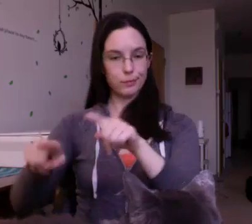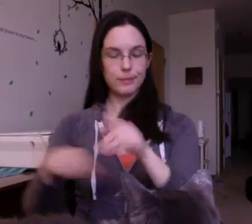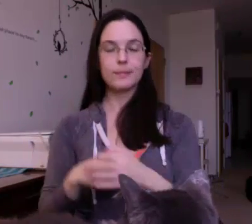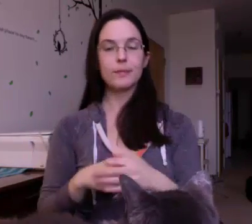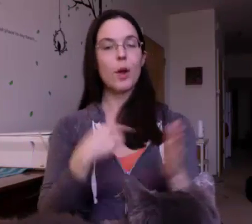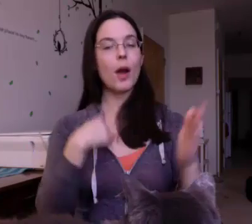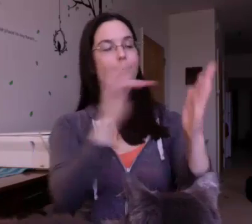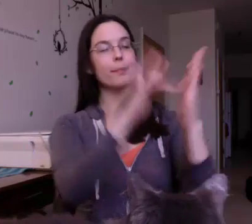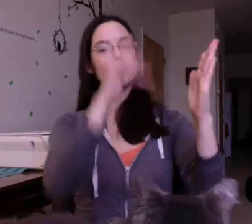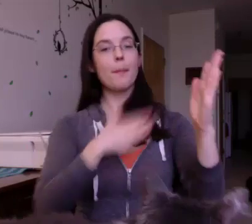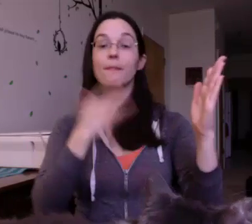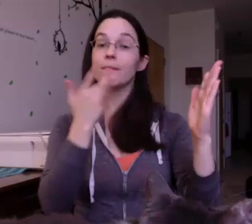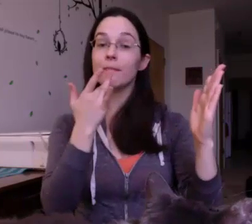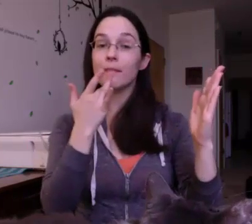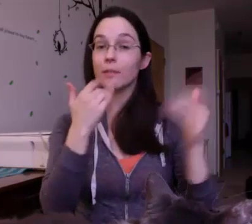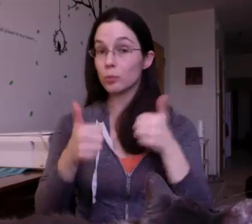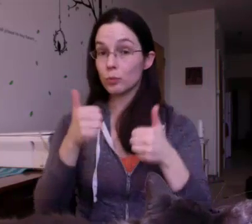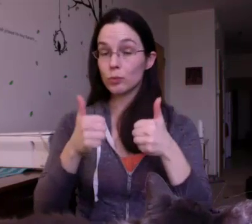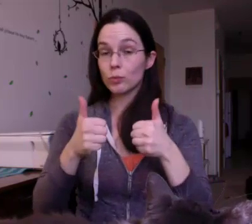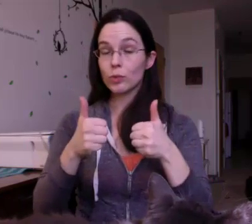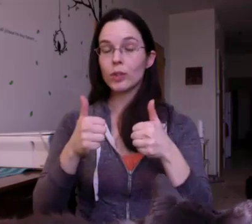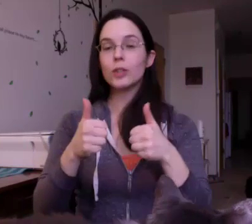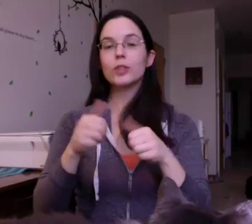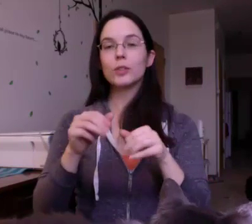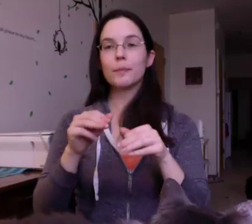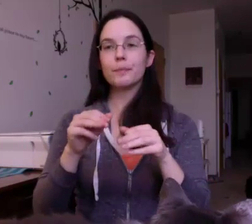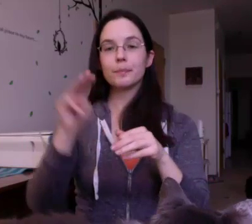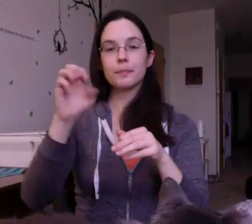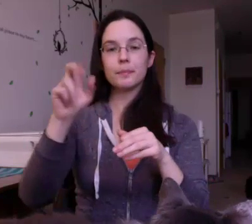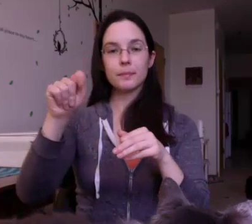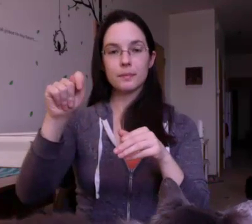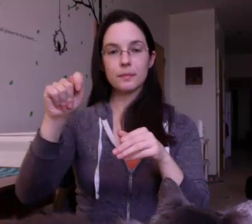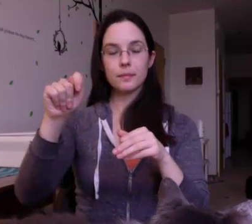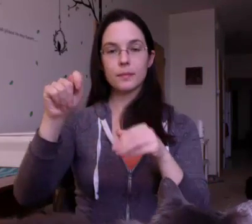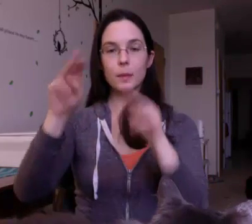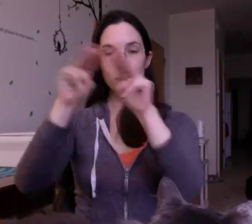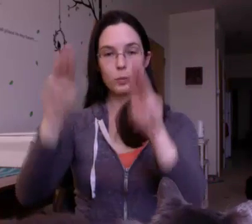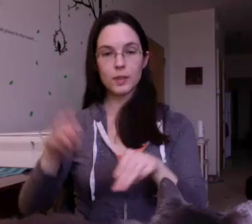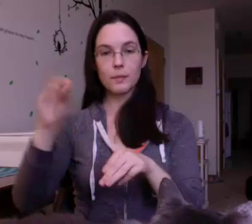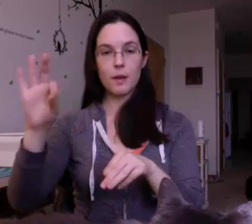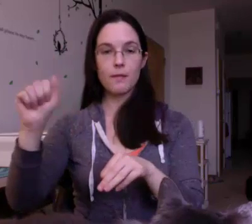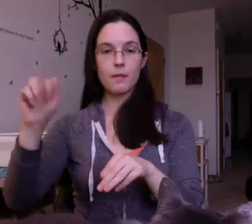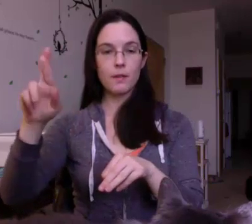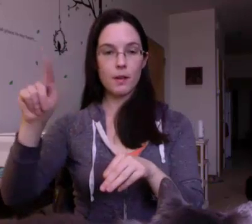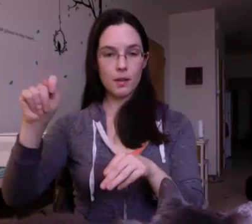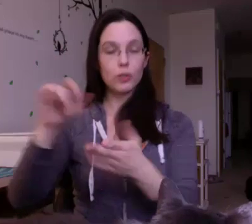York. 2 ways of going in, very simple, click and bang, you're in this museum. Doesn't matter where you are,